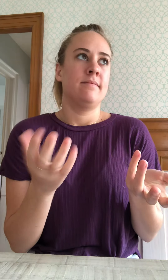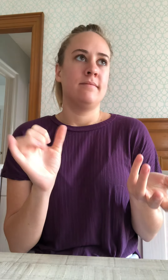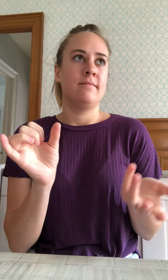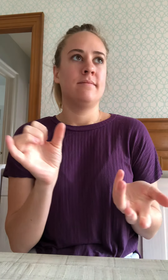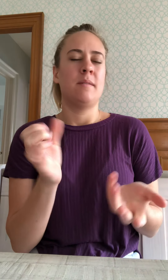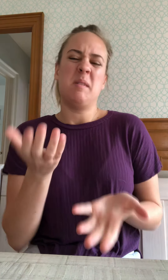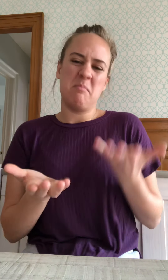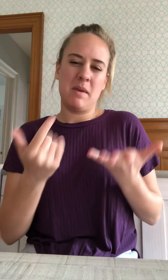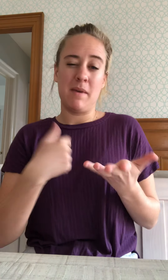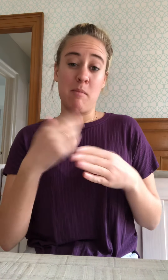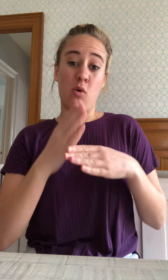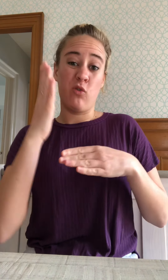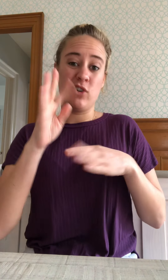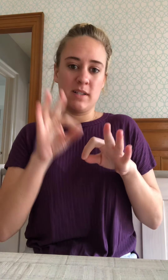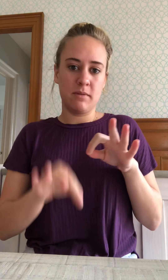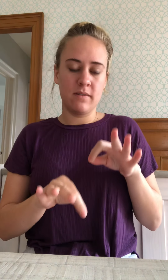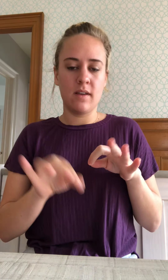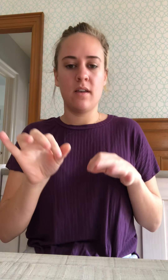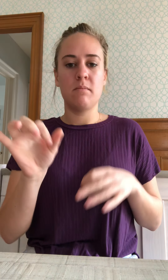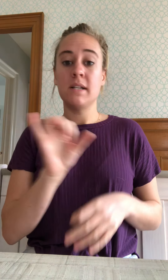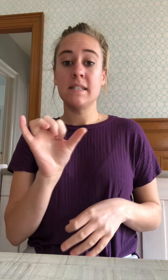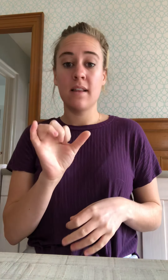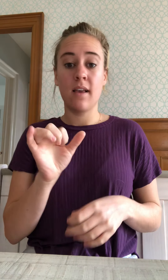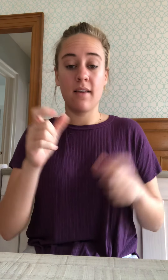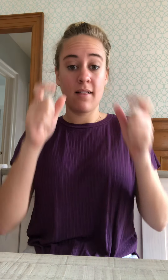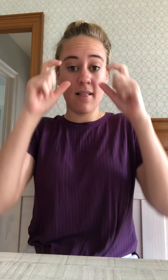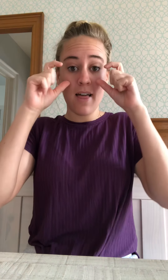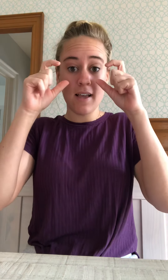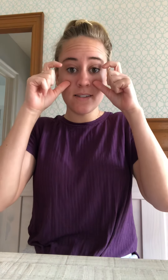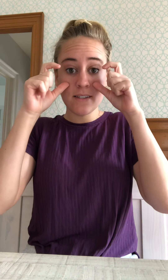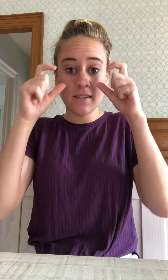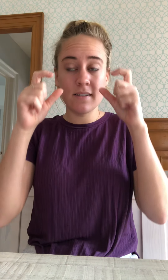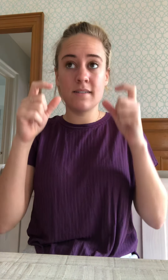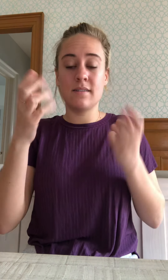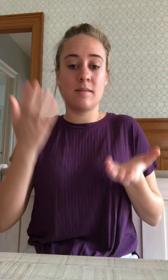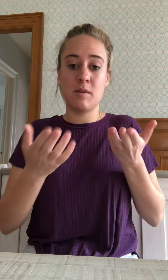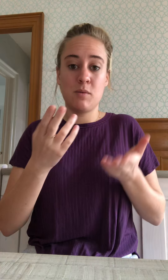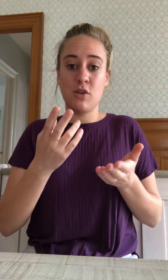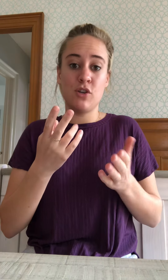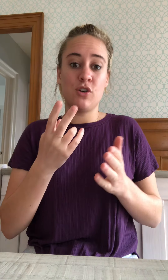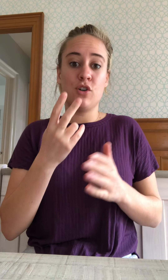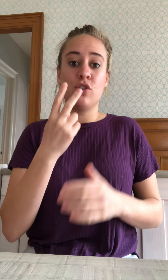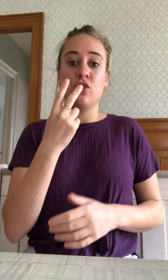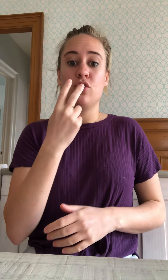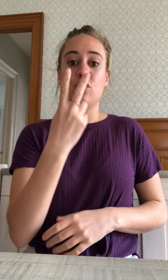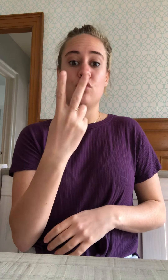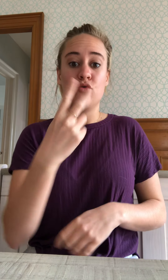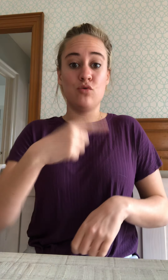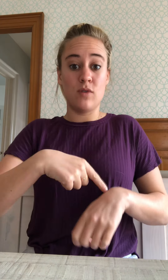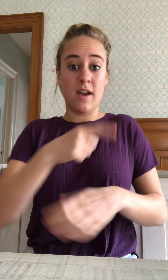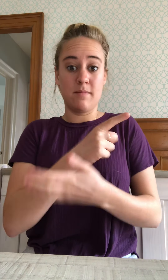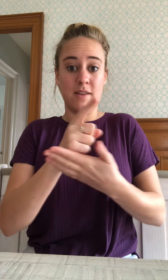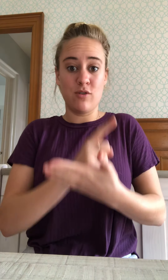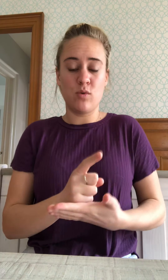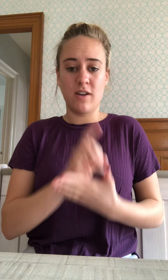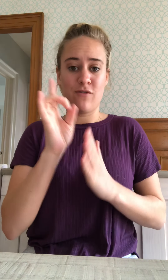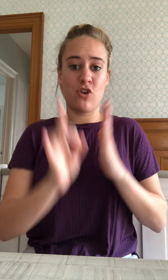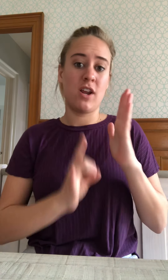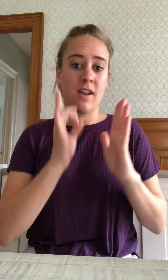simplistic, but I say it's like wearing eyeglasses, maybe 2 8-hour periods a week. It's just not that big a deal.